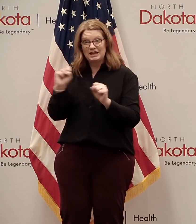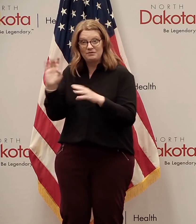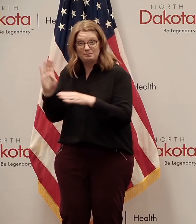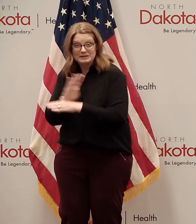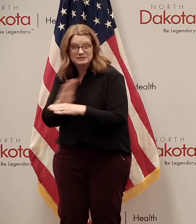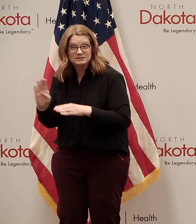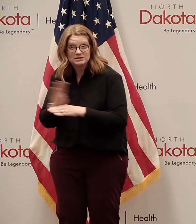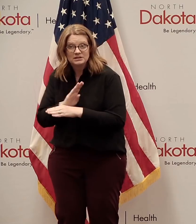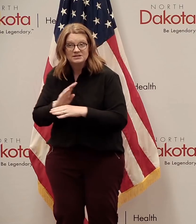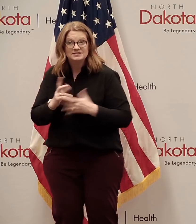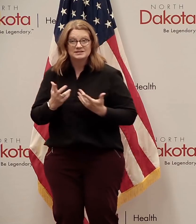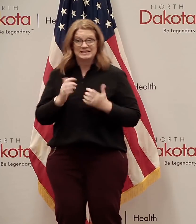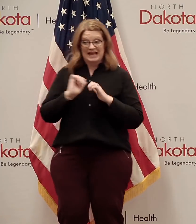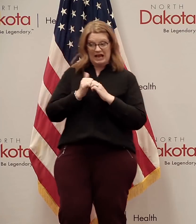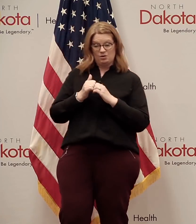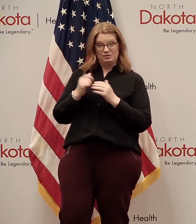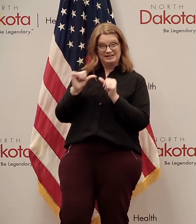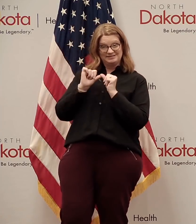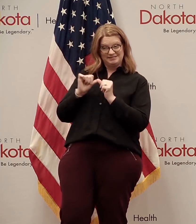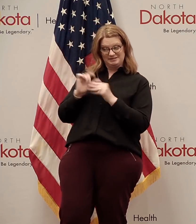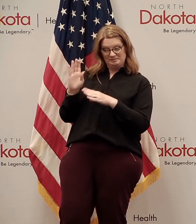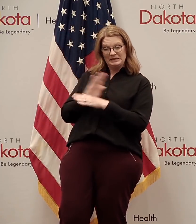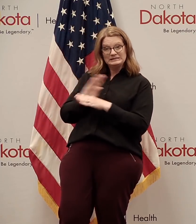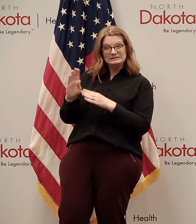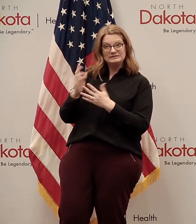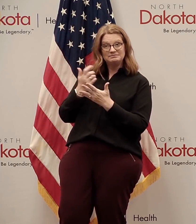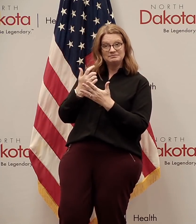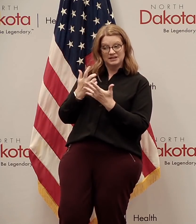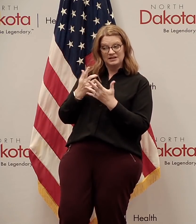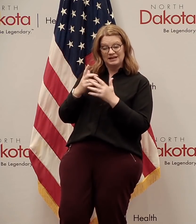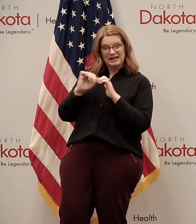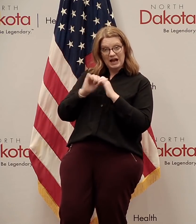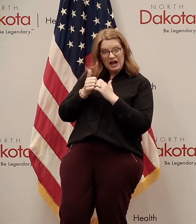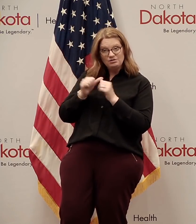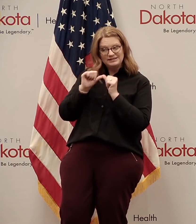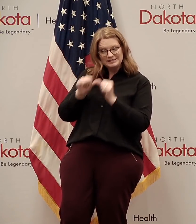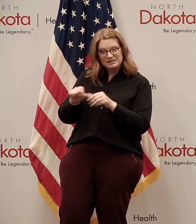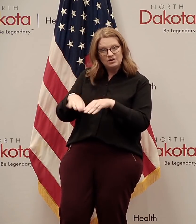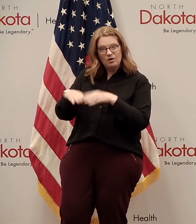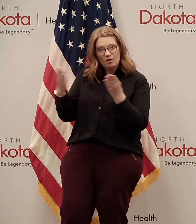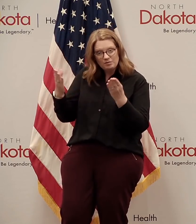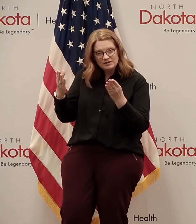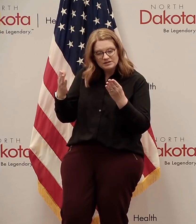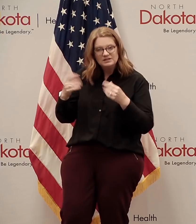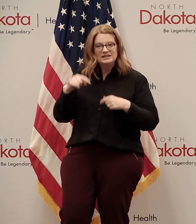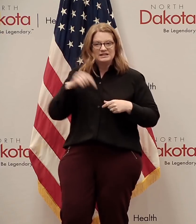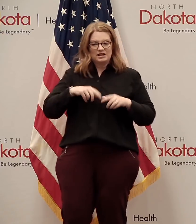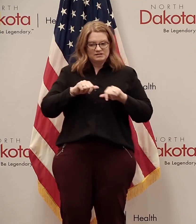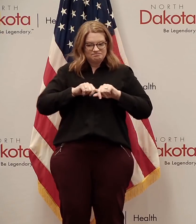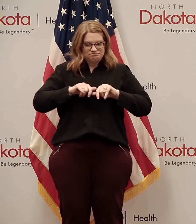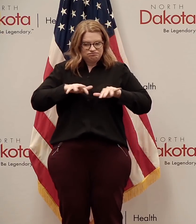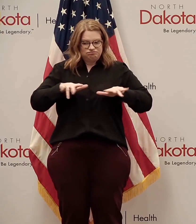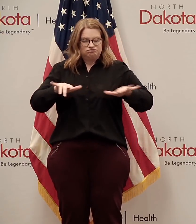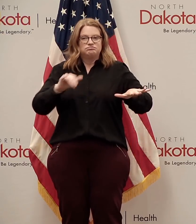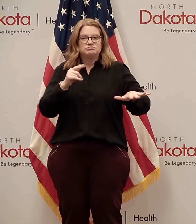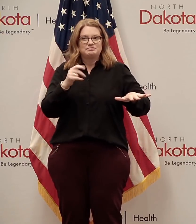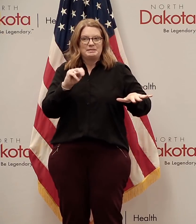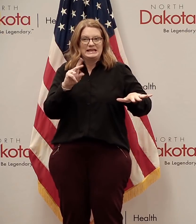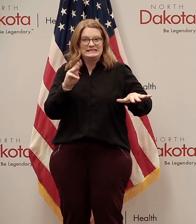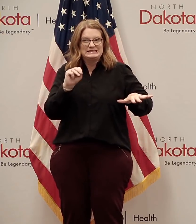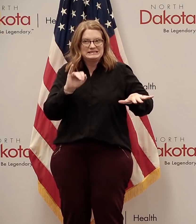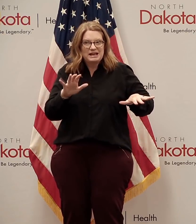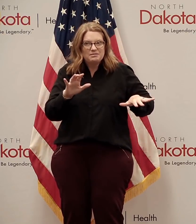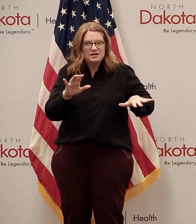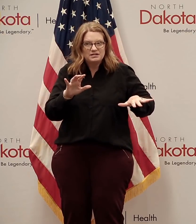save livelihoods and the way we keep moving towards opening up is to keep the pandemic under control. The pandemic, as everyone knows